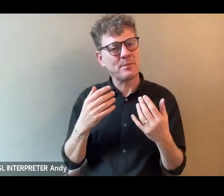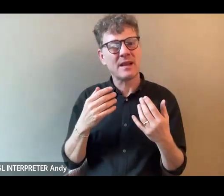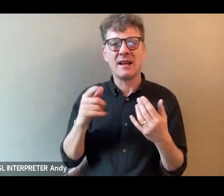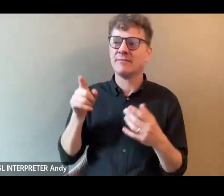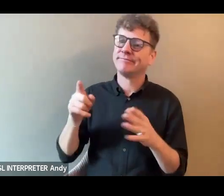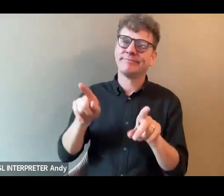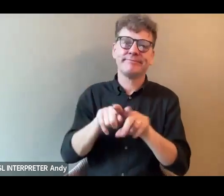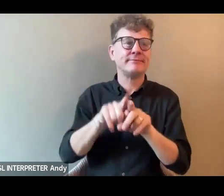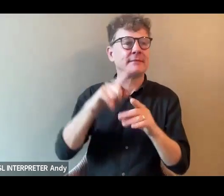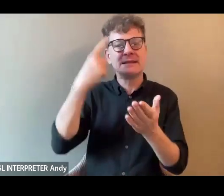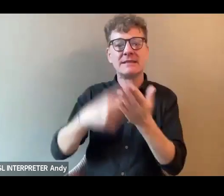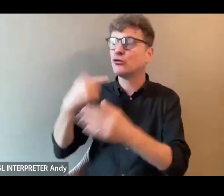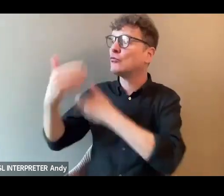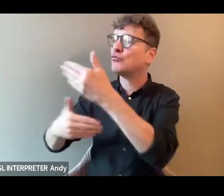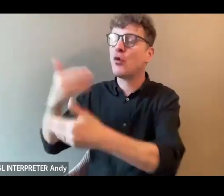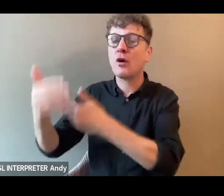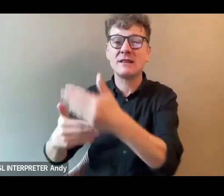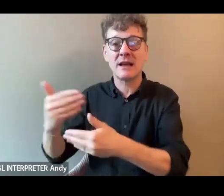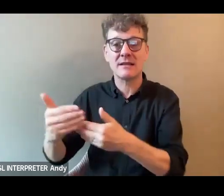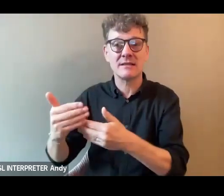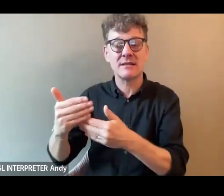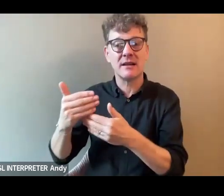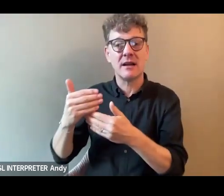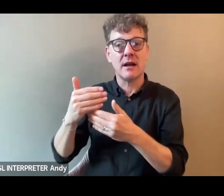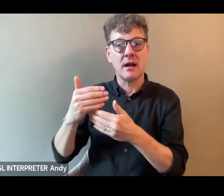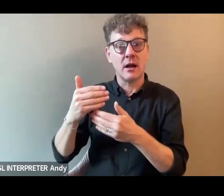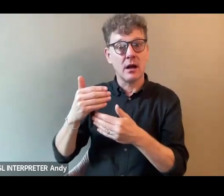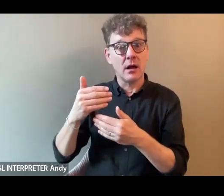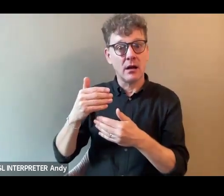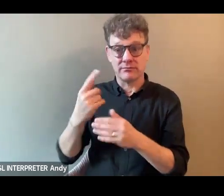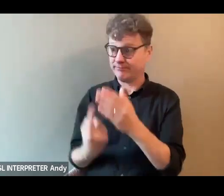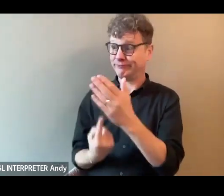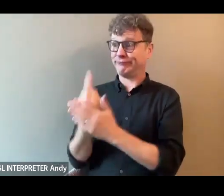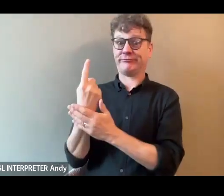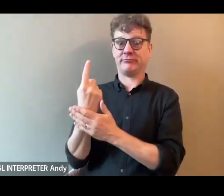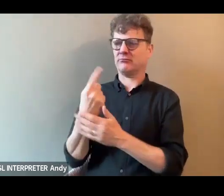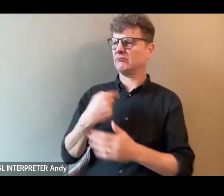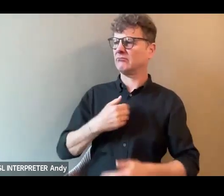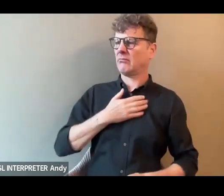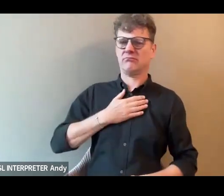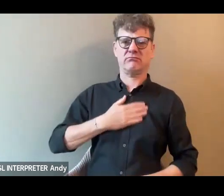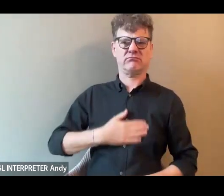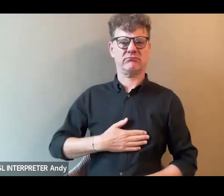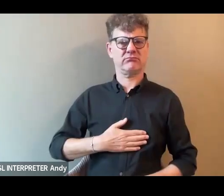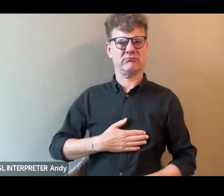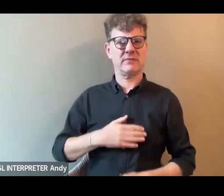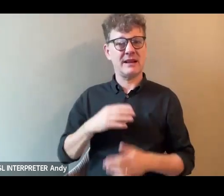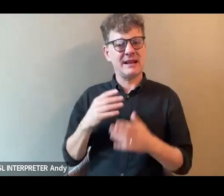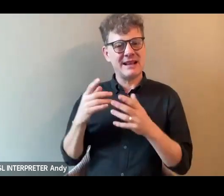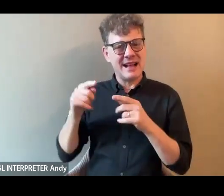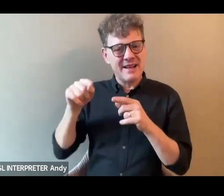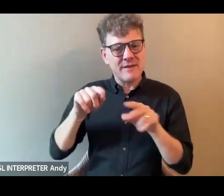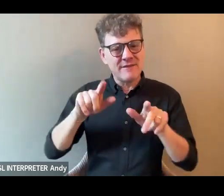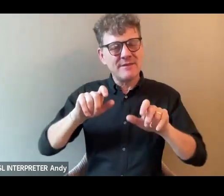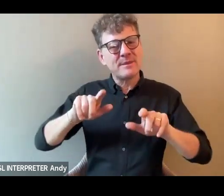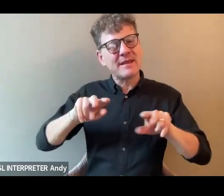decision process is not 3 months later in some interview, it's the day you've done the work. So we're trying to use video diaries